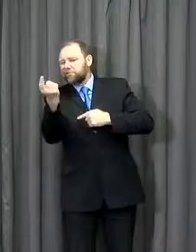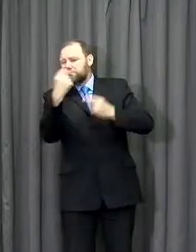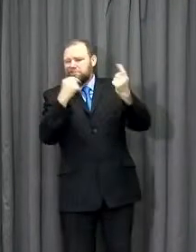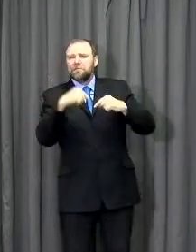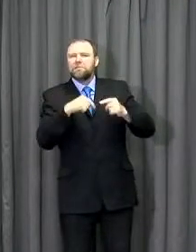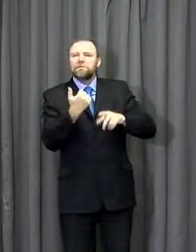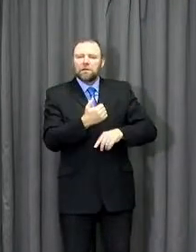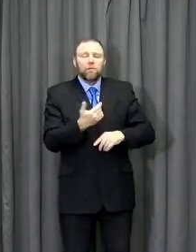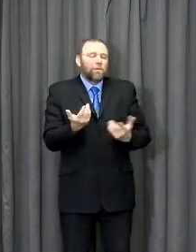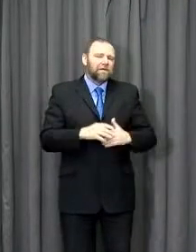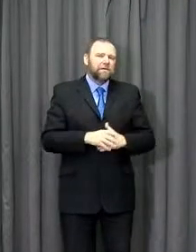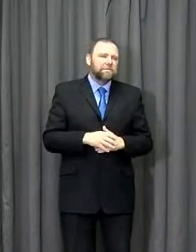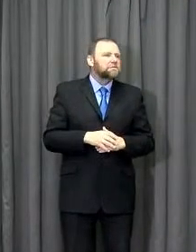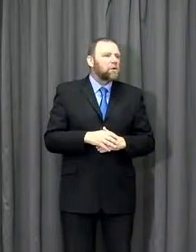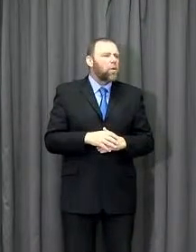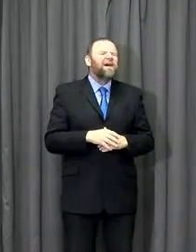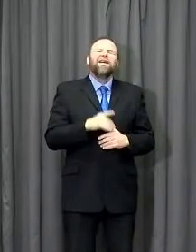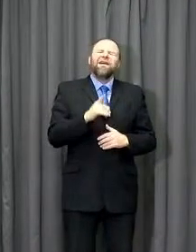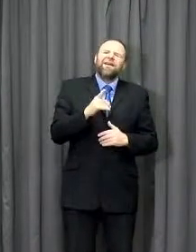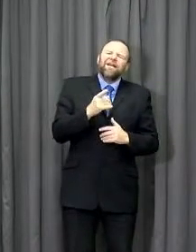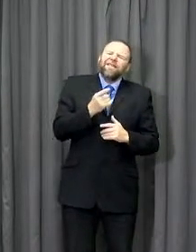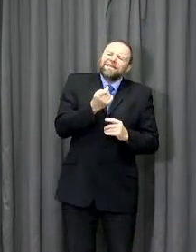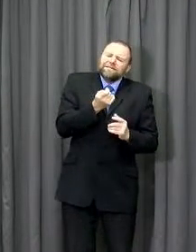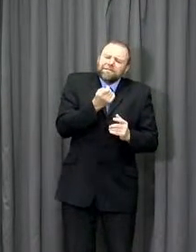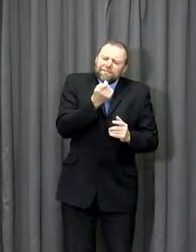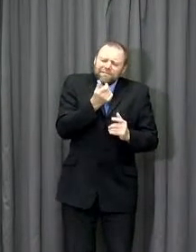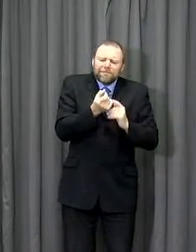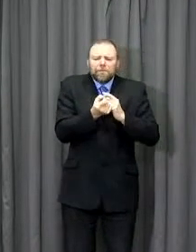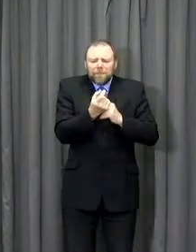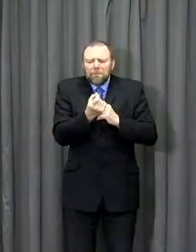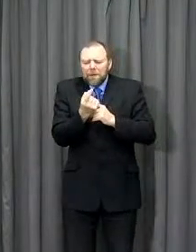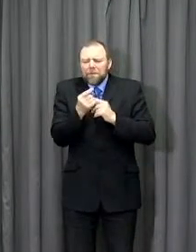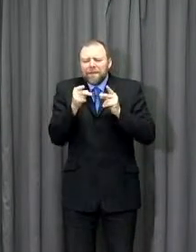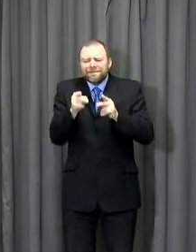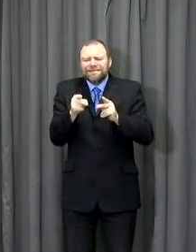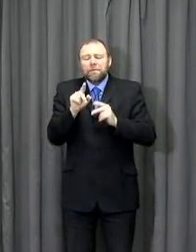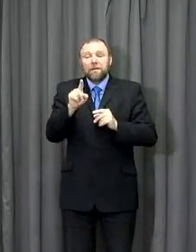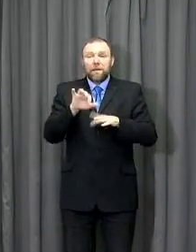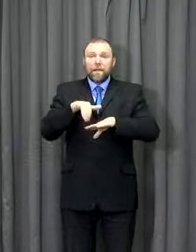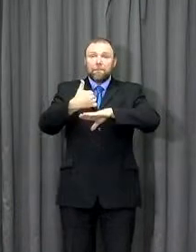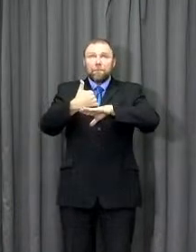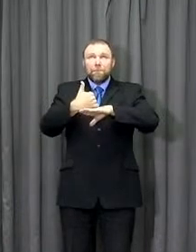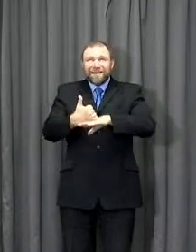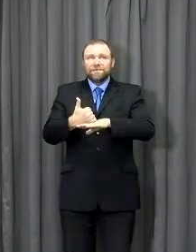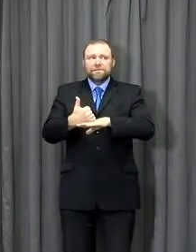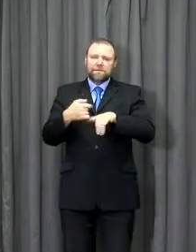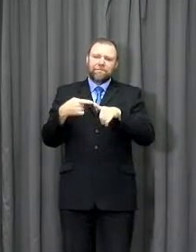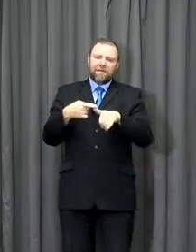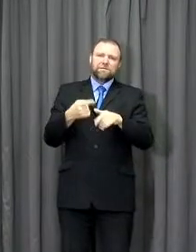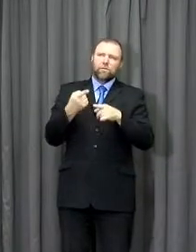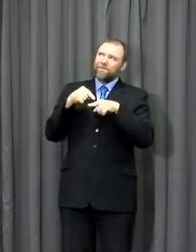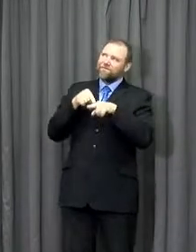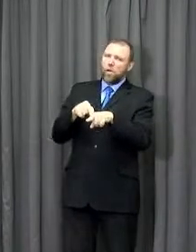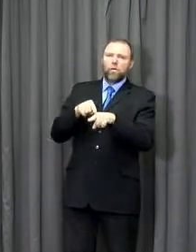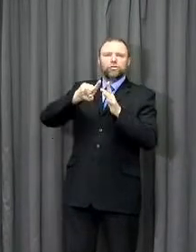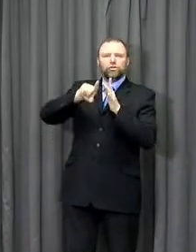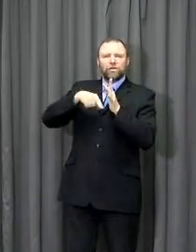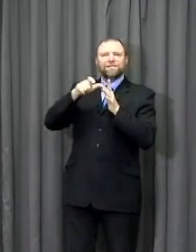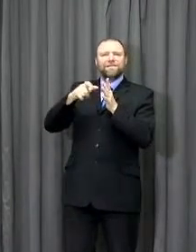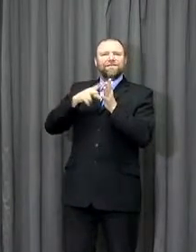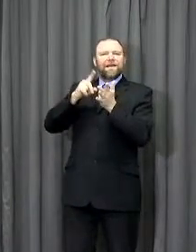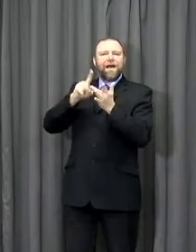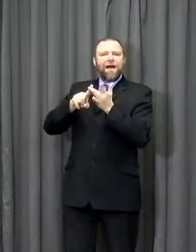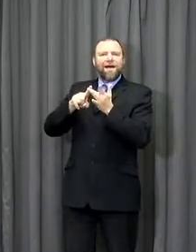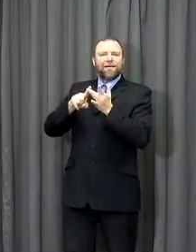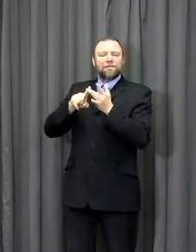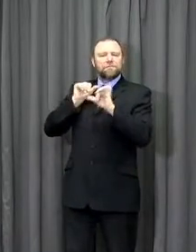are glitches in the system, but by and large the basic advice is that we have to stick to the JCVI priority groups, because as